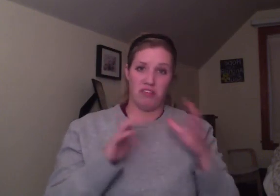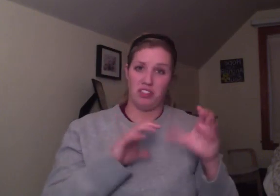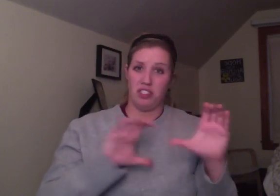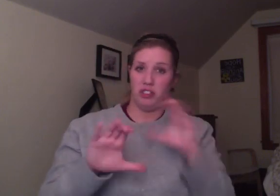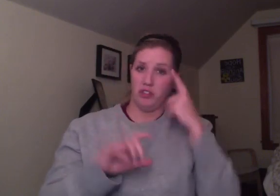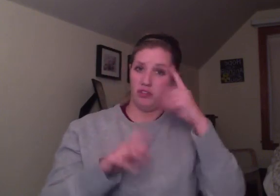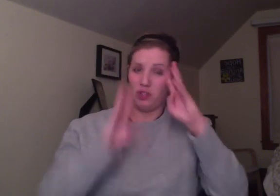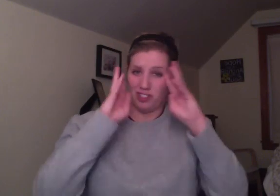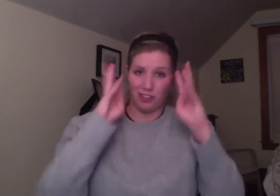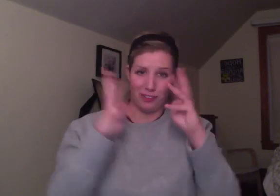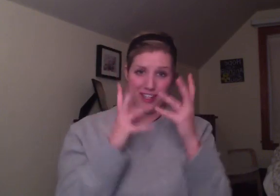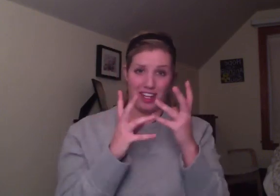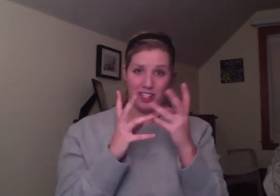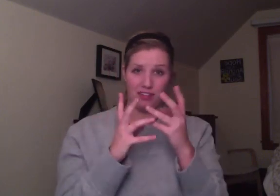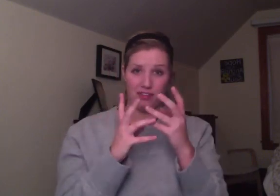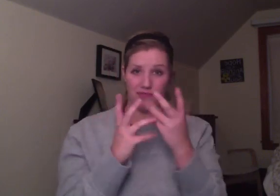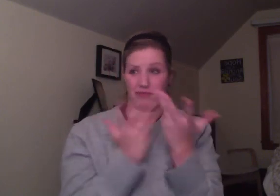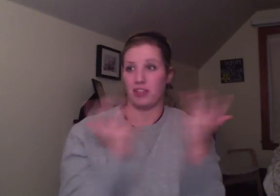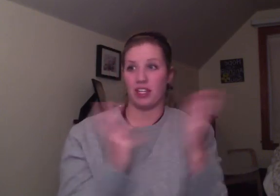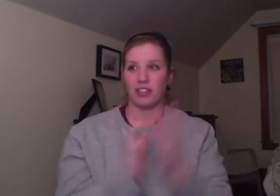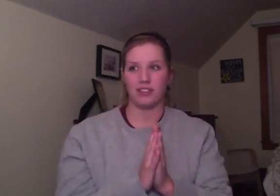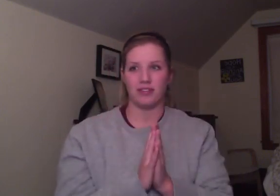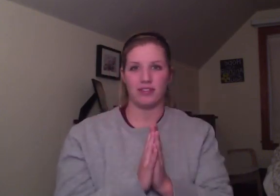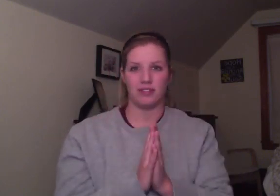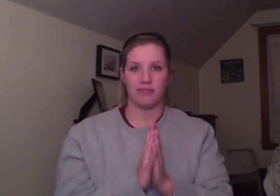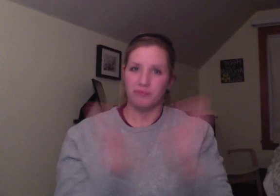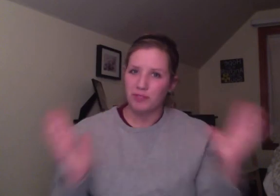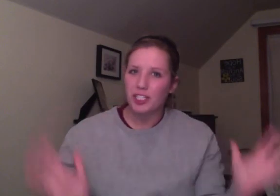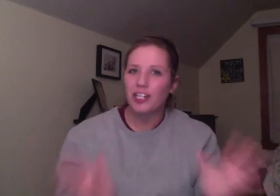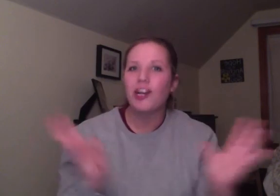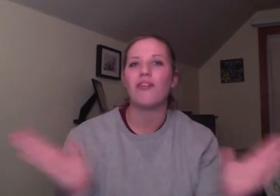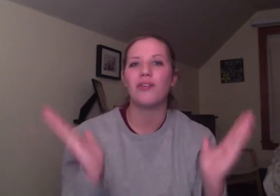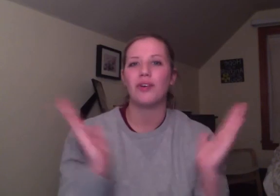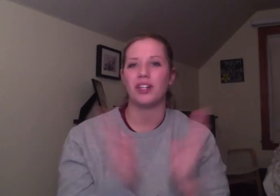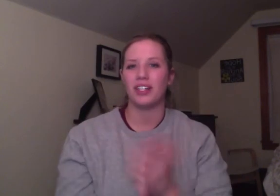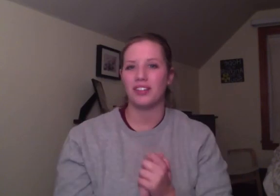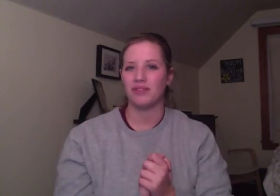and just go for it and create art and have fun.